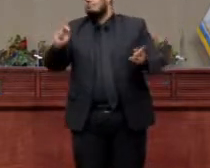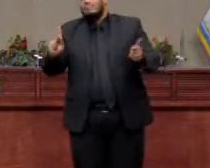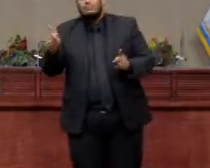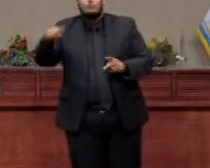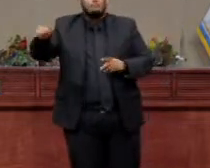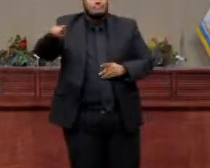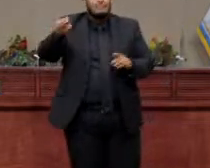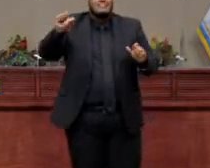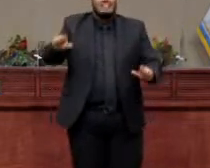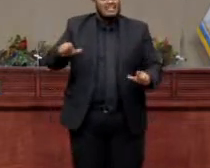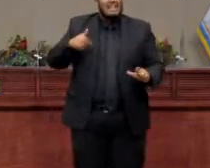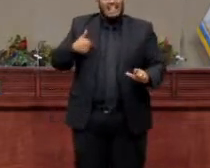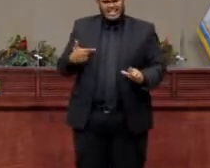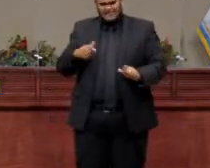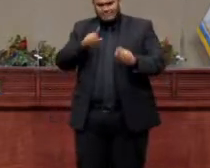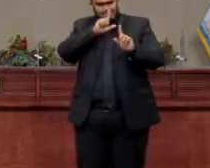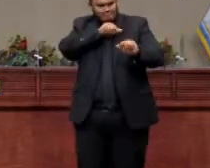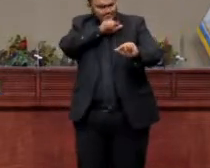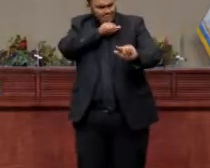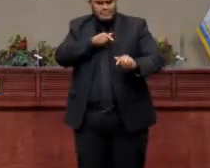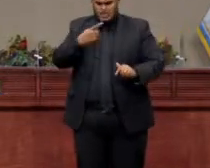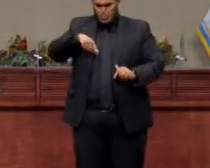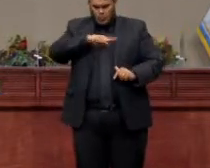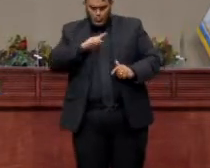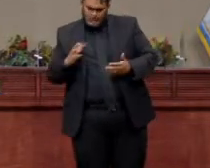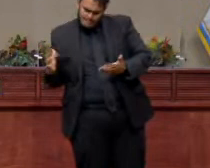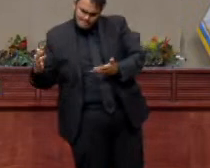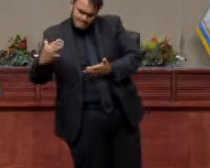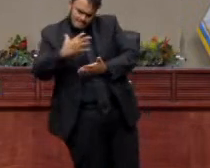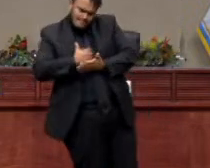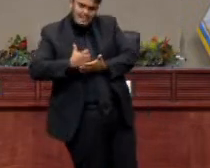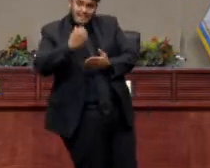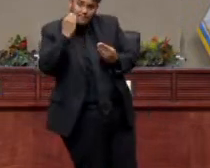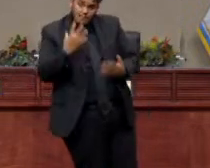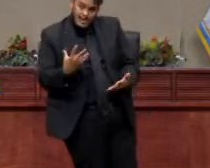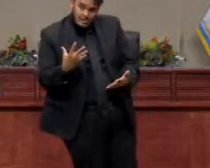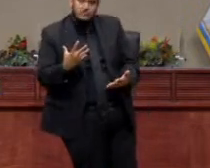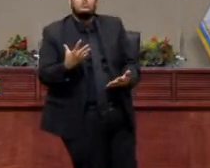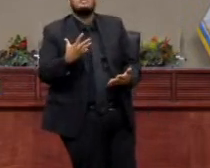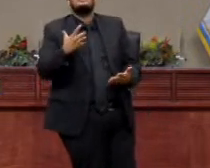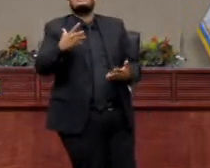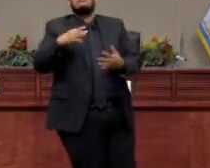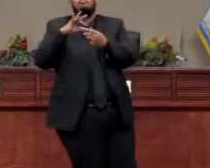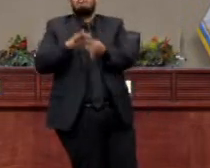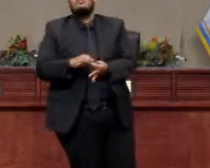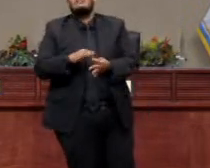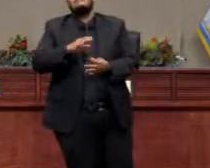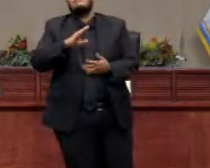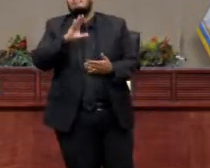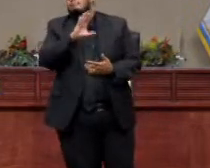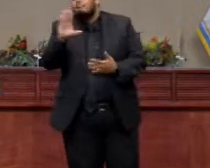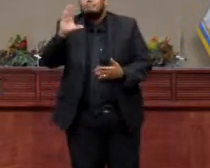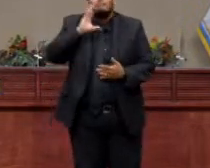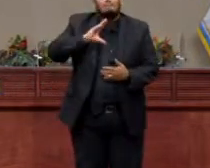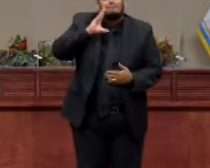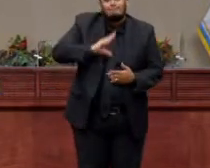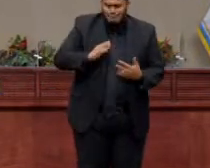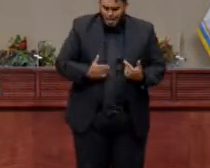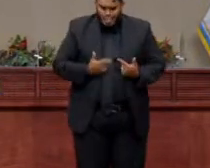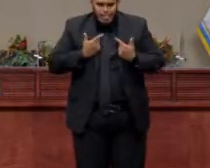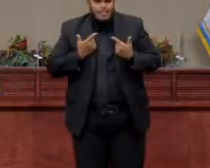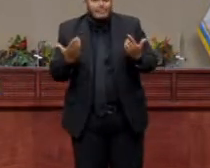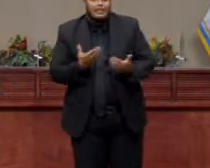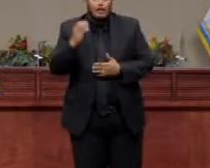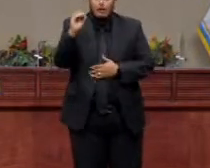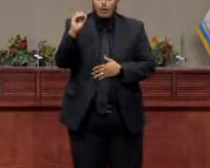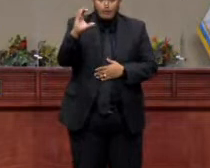gather information about the experience of those who live in Orange County to ensure that